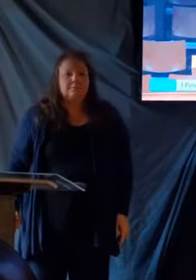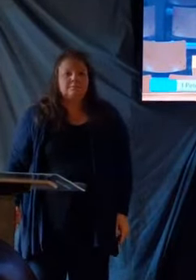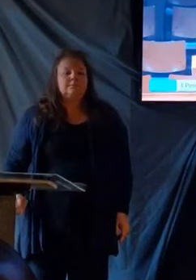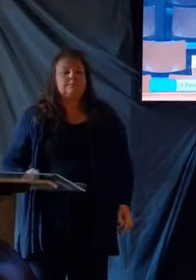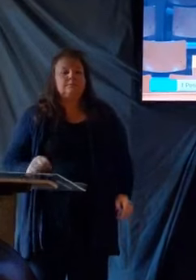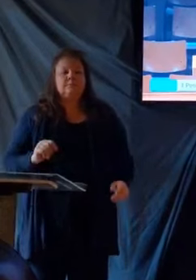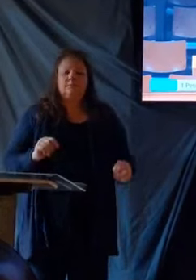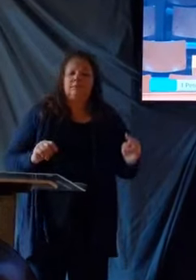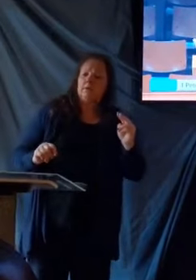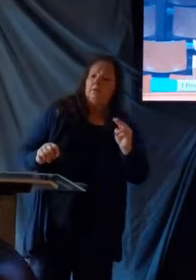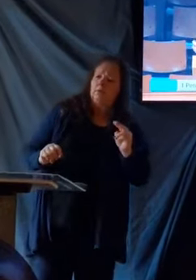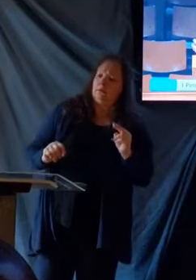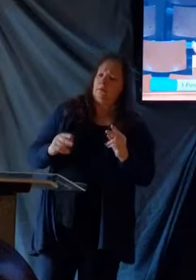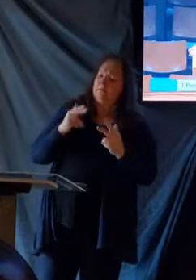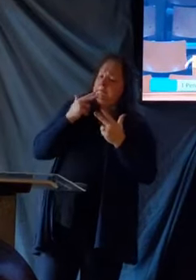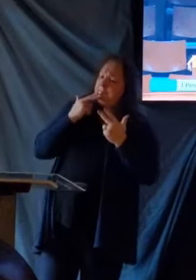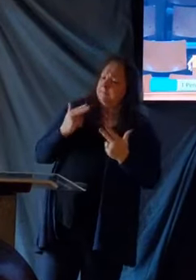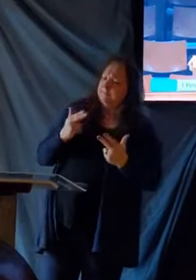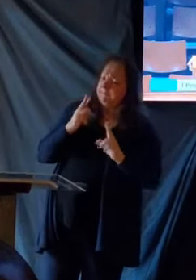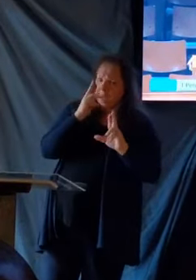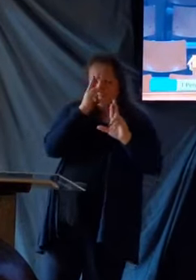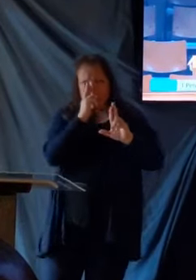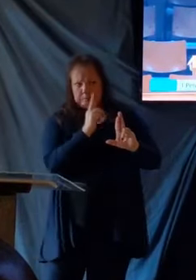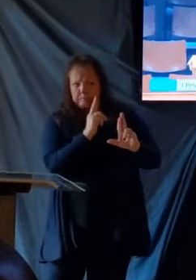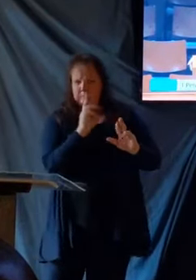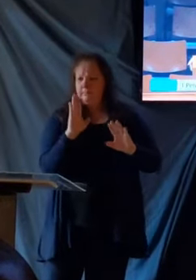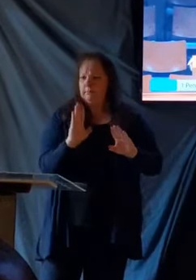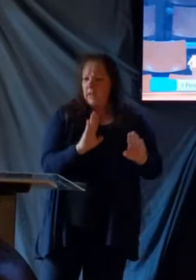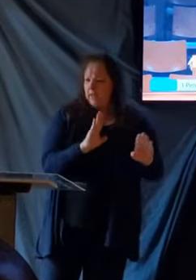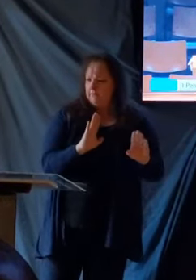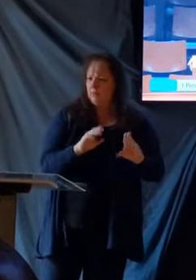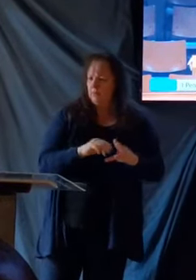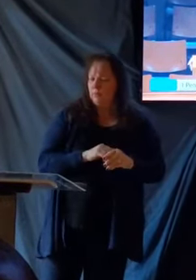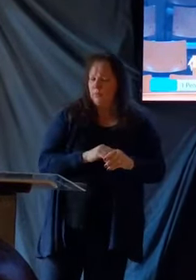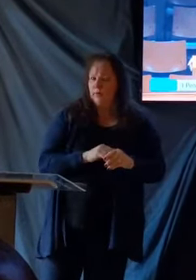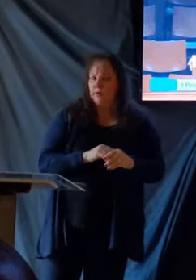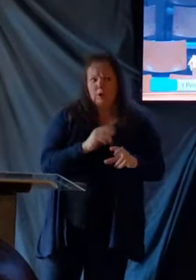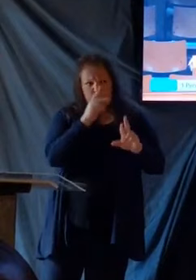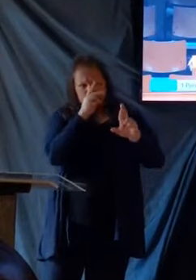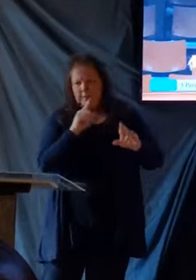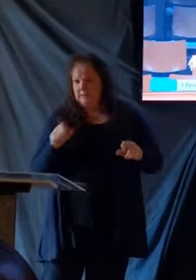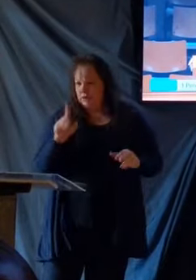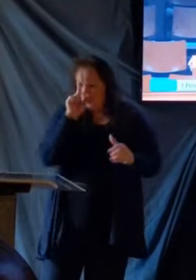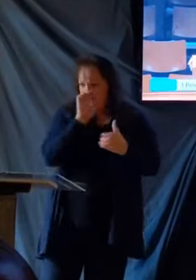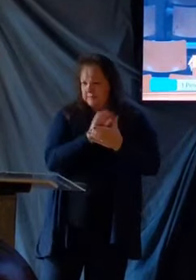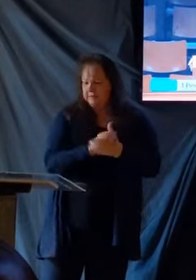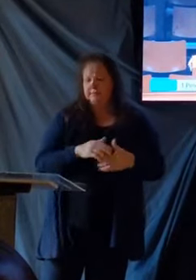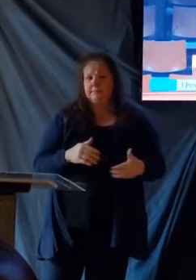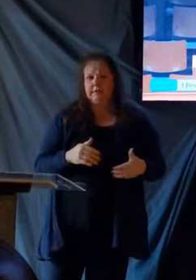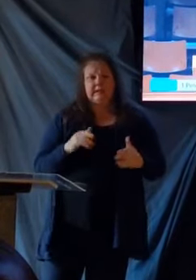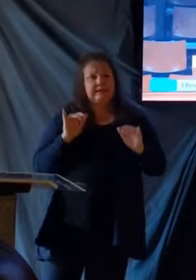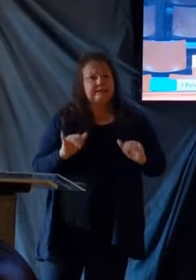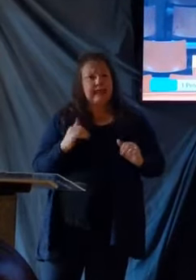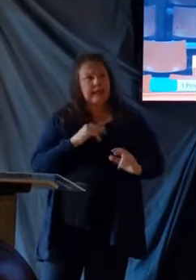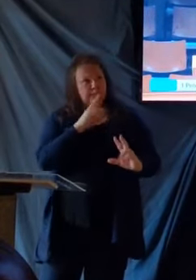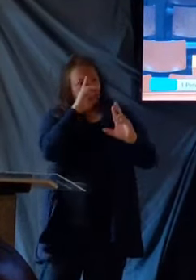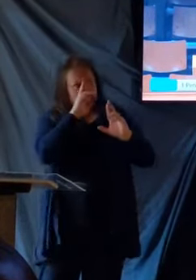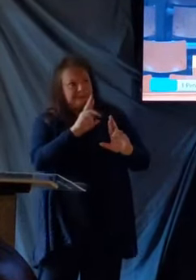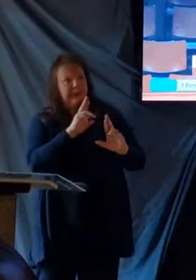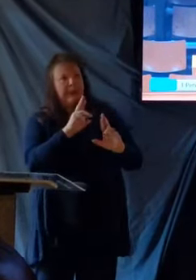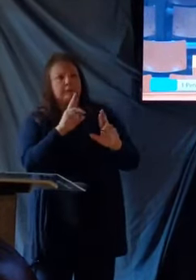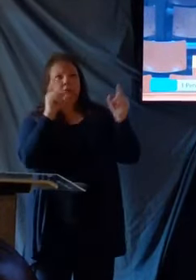They observe your chaste and respectful behavior. Respect him because you're husband. Just like we respect